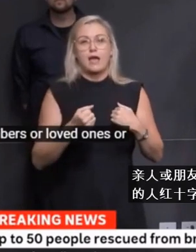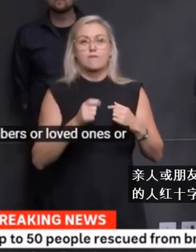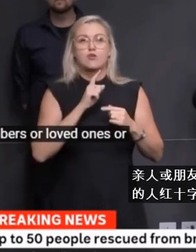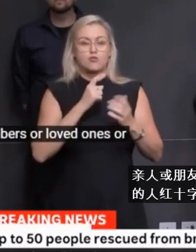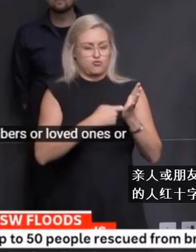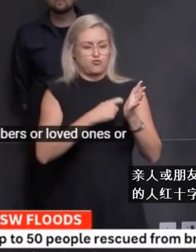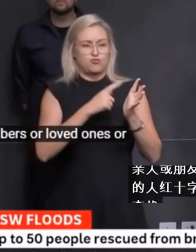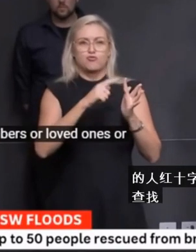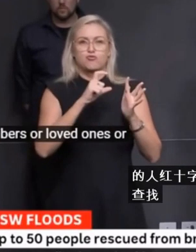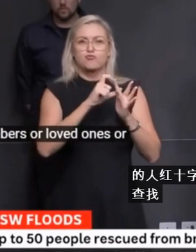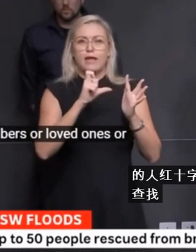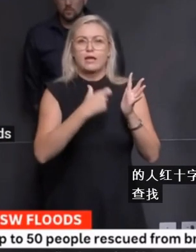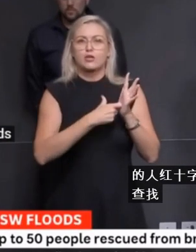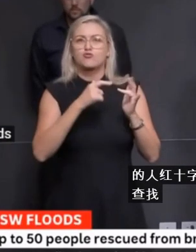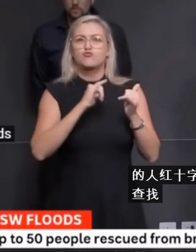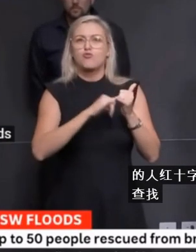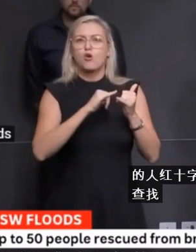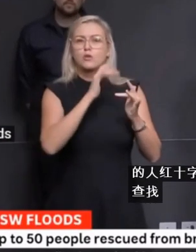Red Cross about